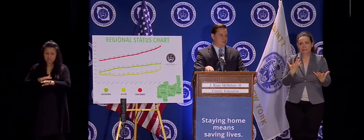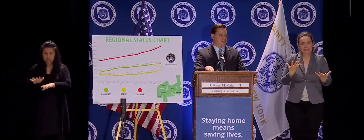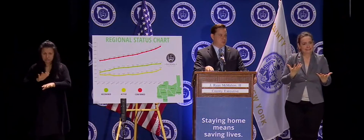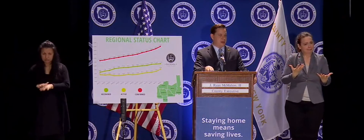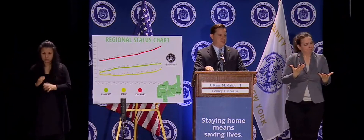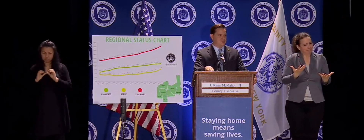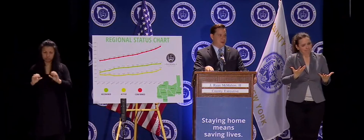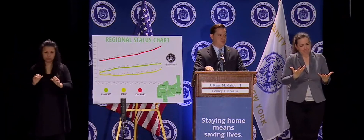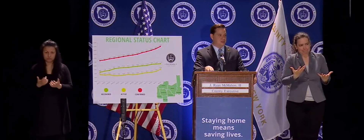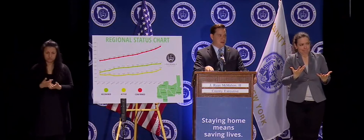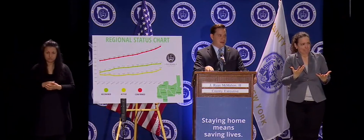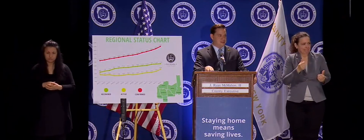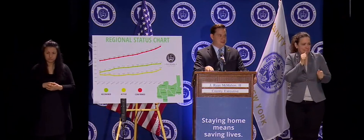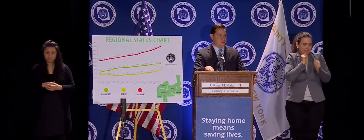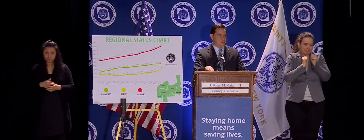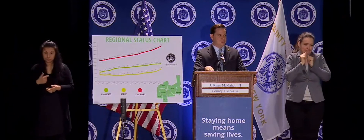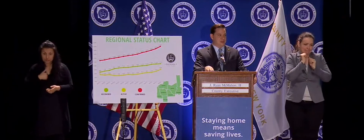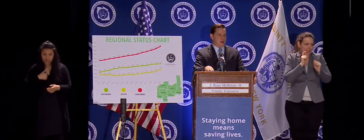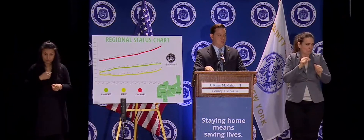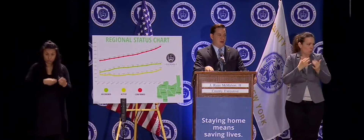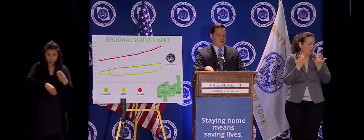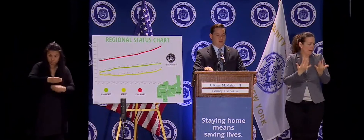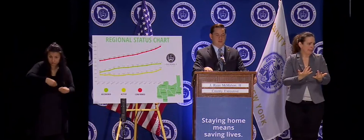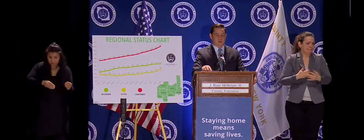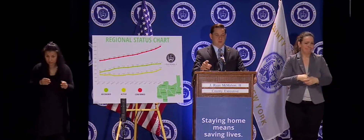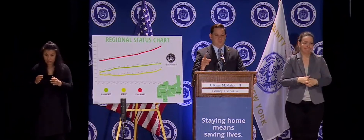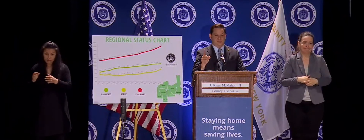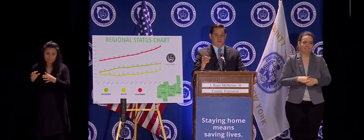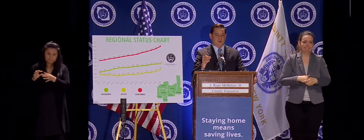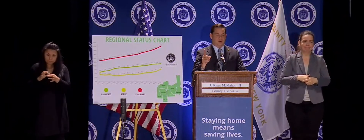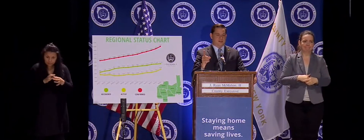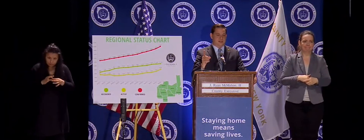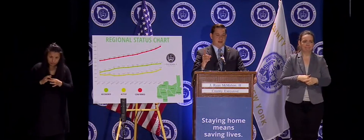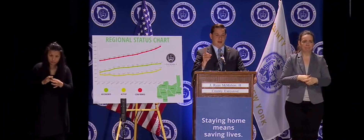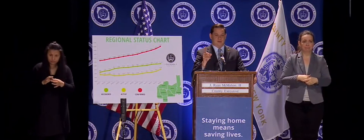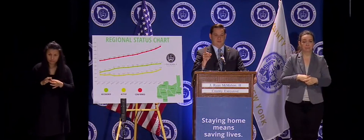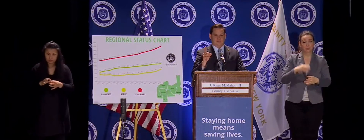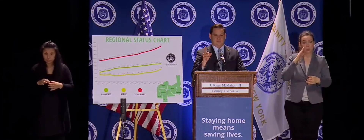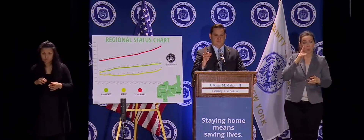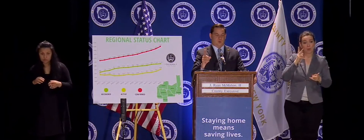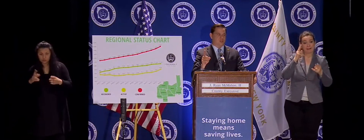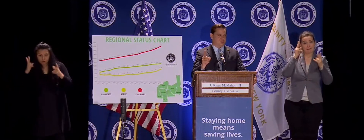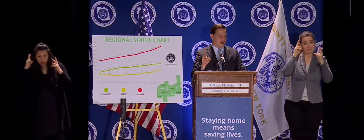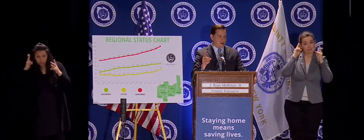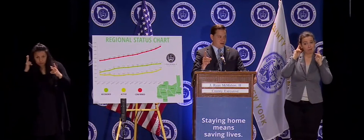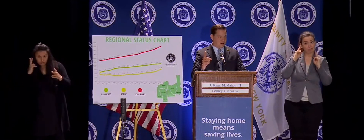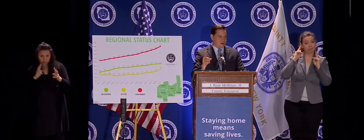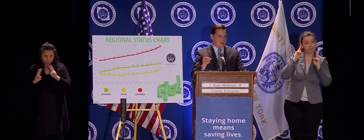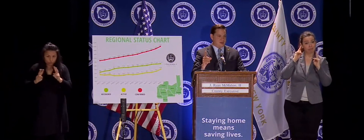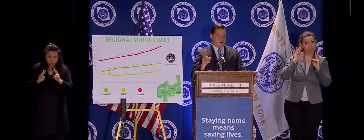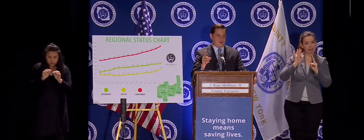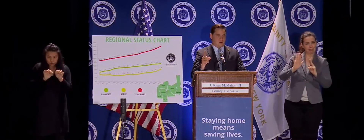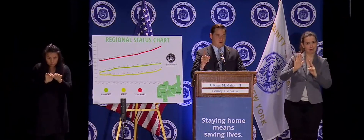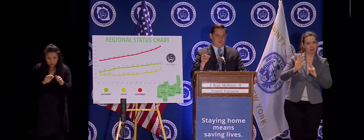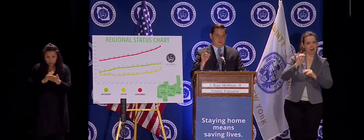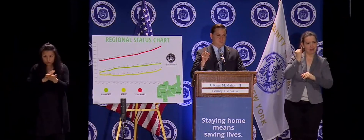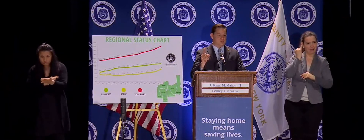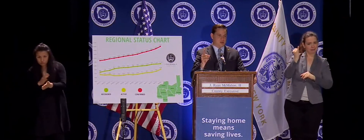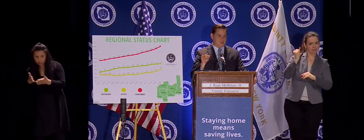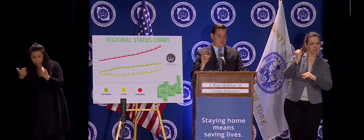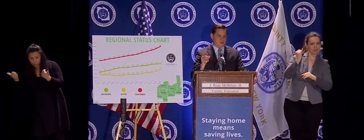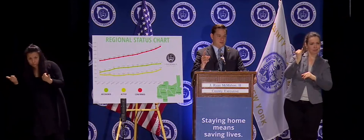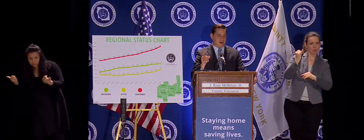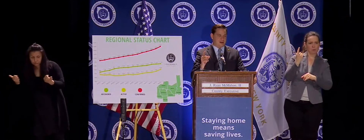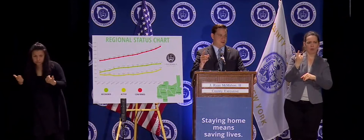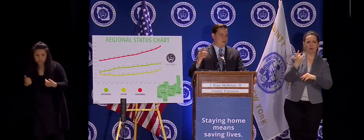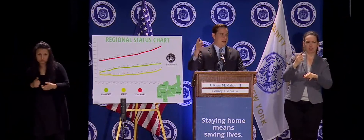of these business plans from hair salons about specific ones that have one chair or two